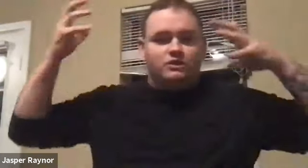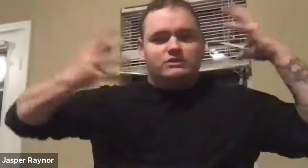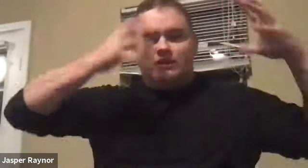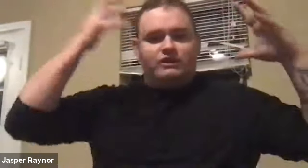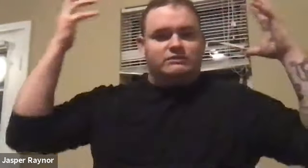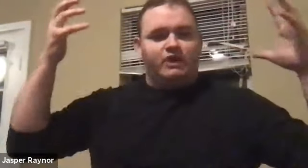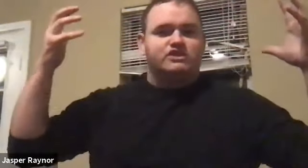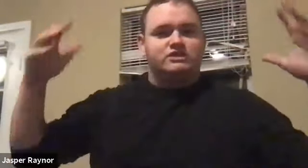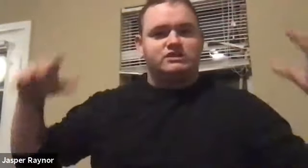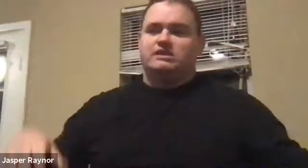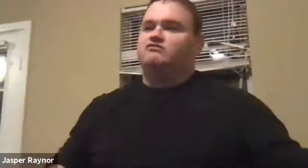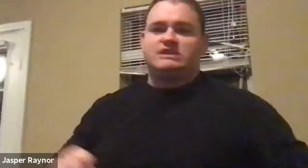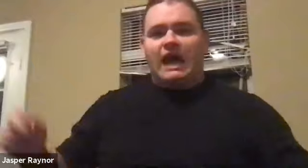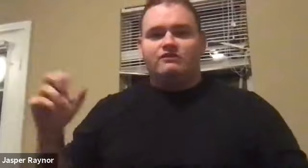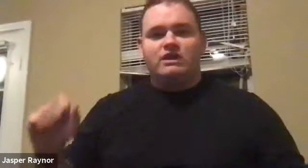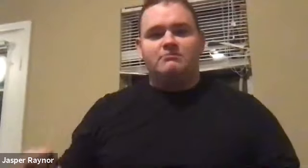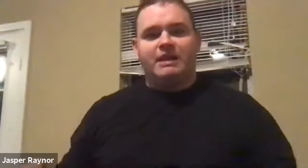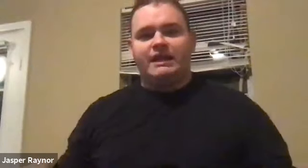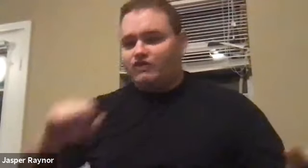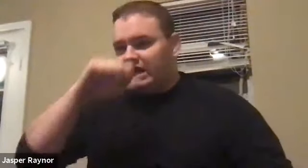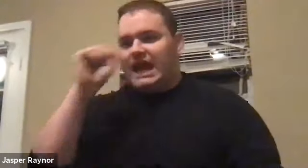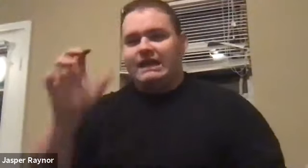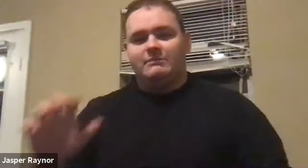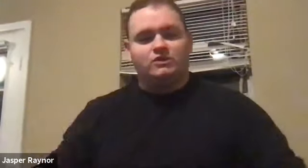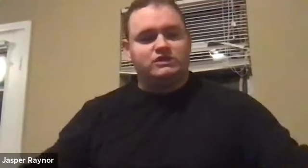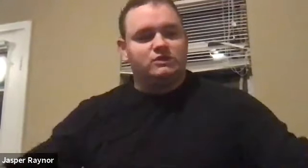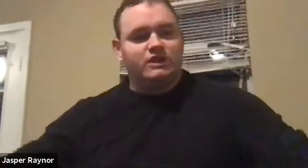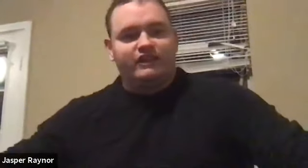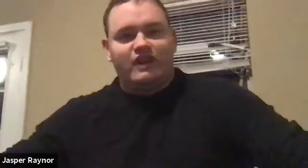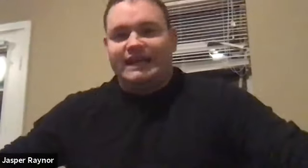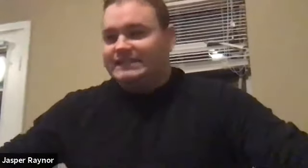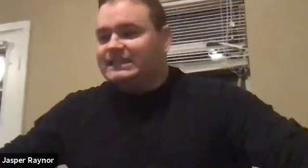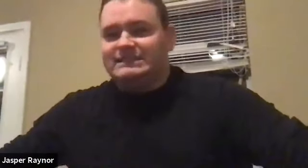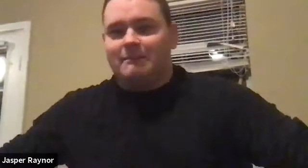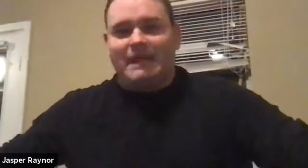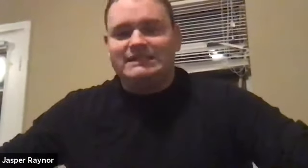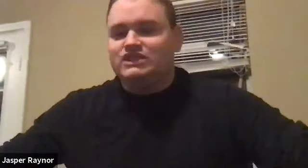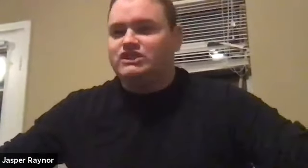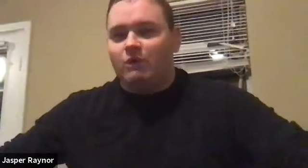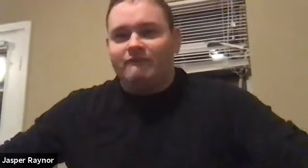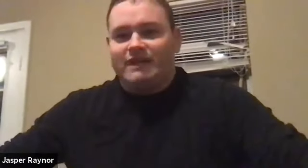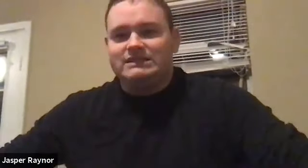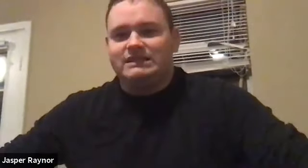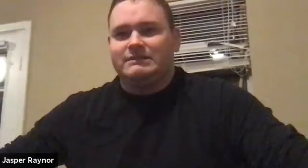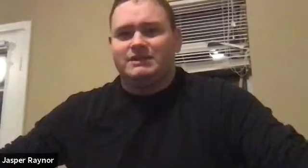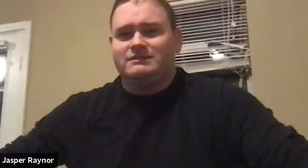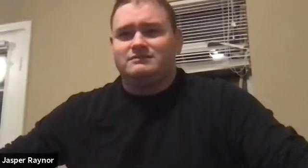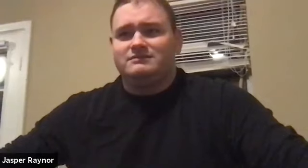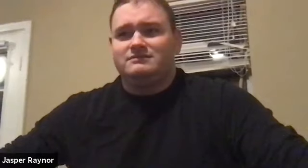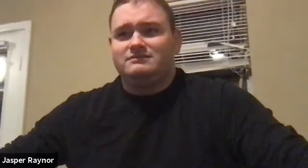using their expressions and signing really big and really adding emotion to it. And they're like, "Isn't this amazing? She's so invested." And I'm like,